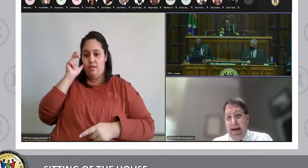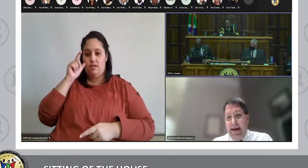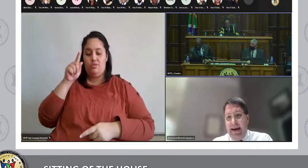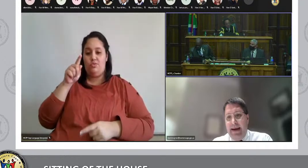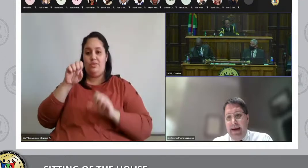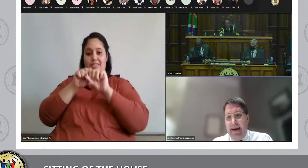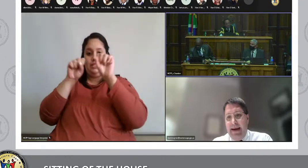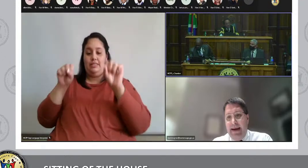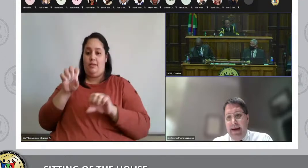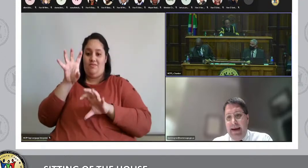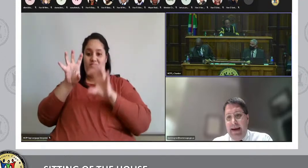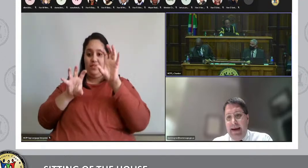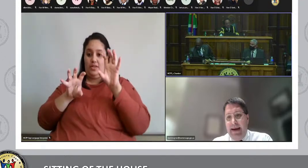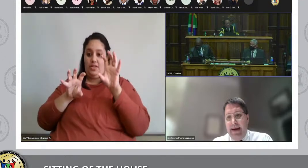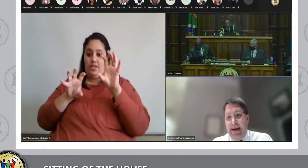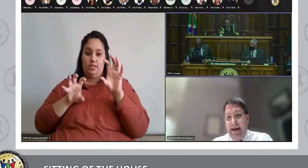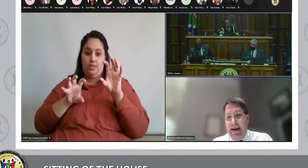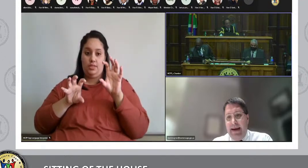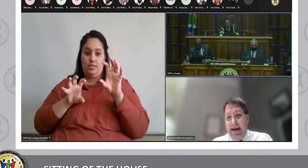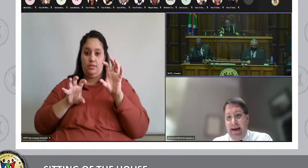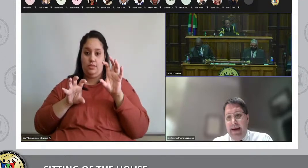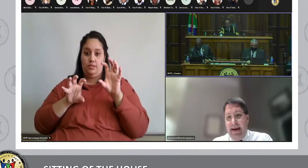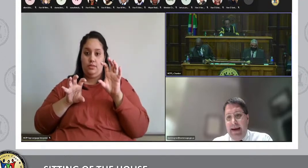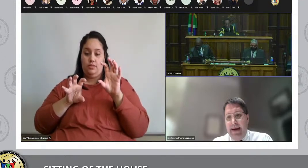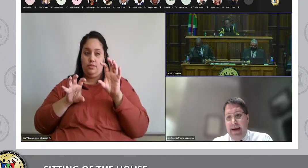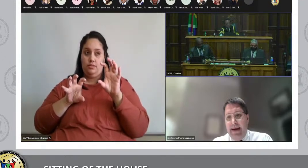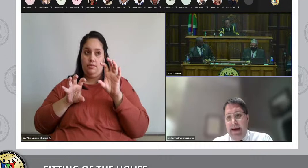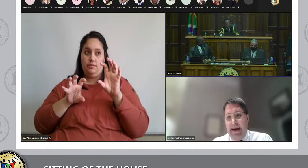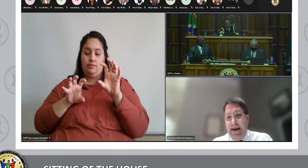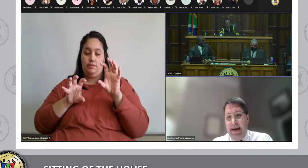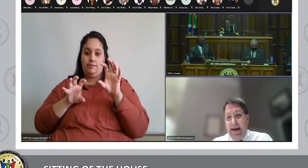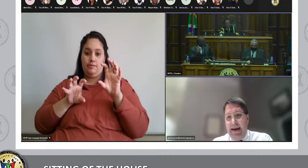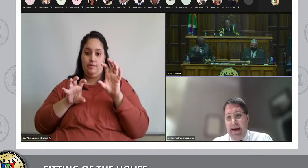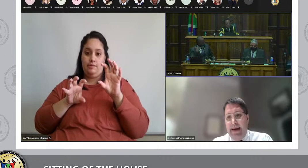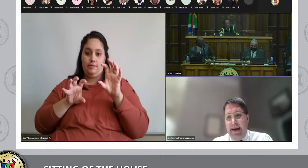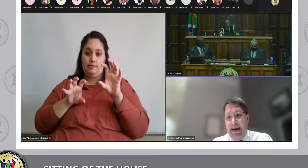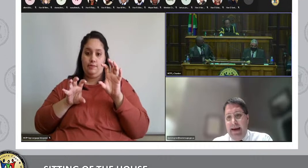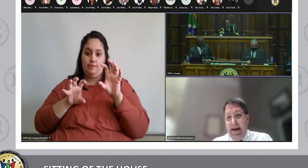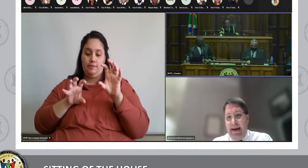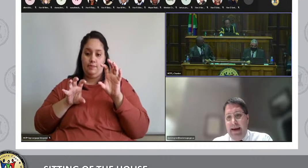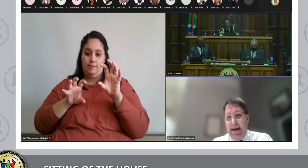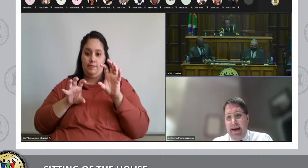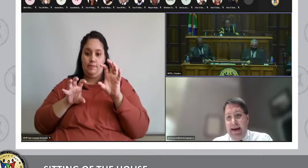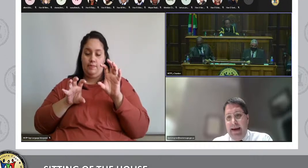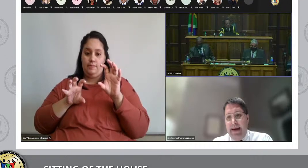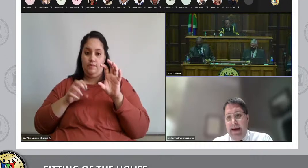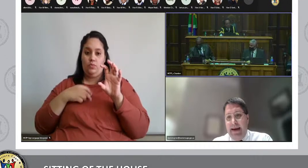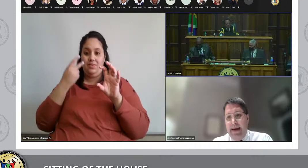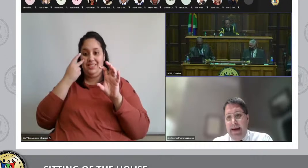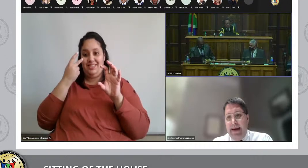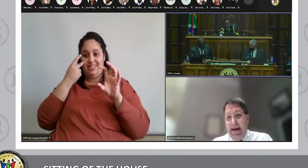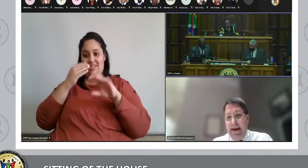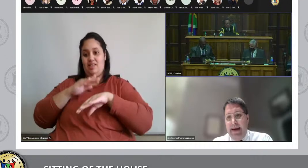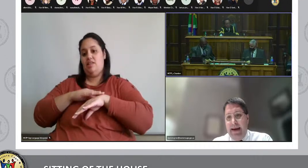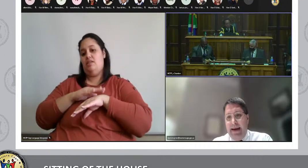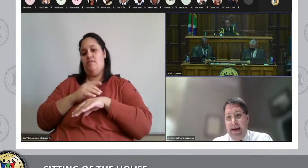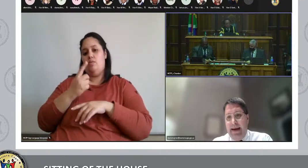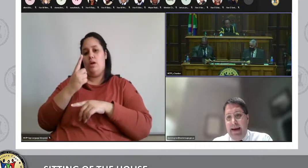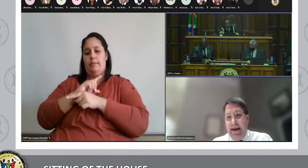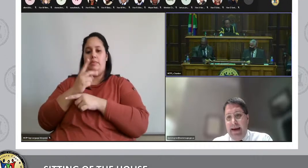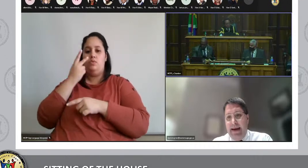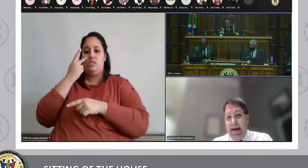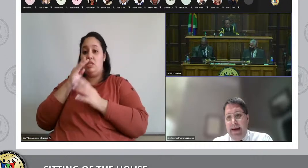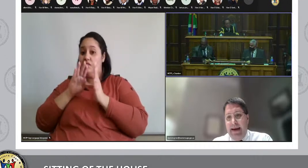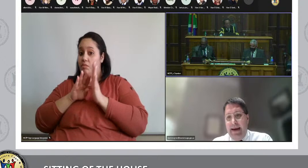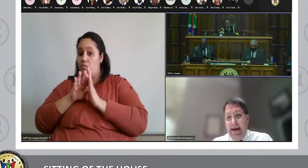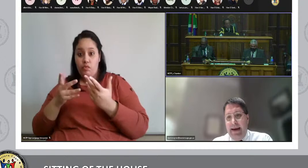system froze there. We'll give you a minute and see if it improves. If